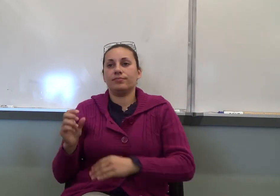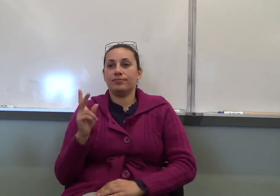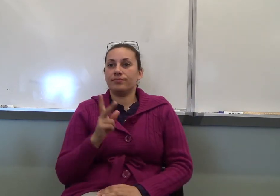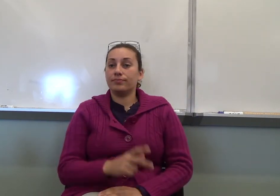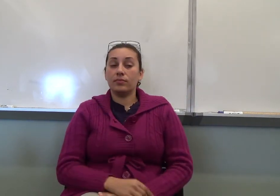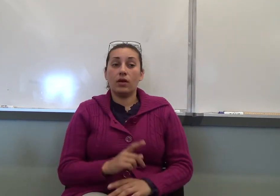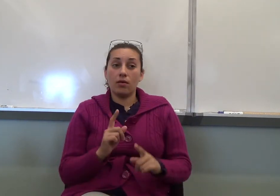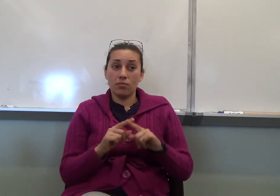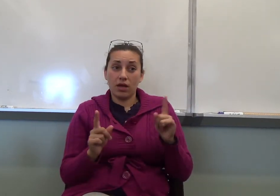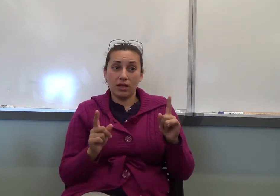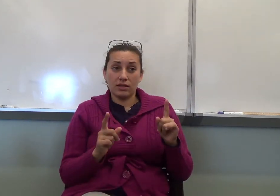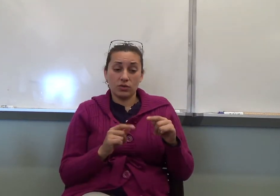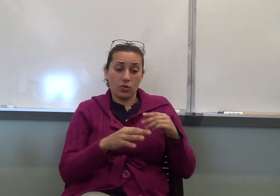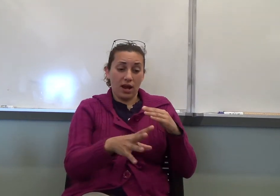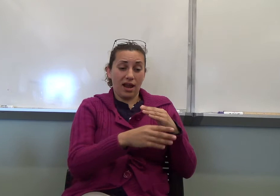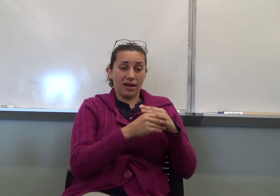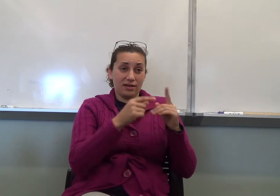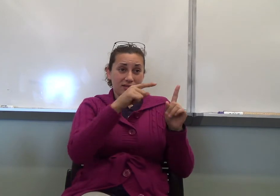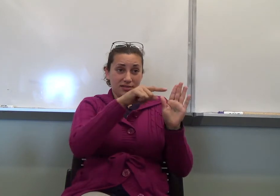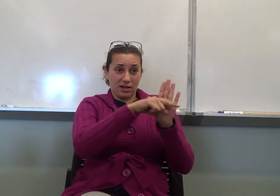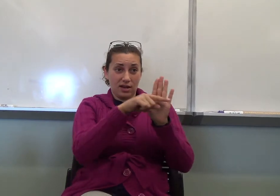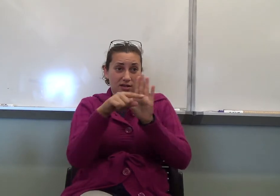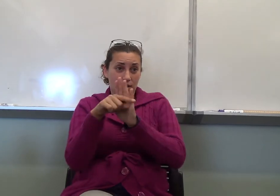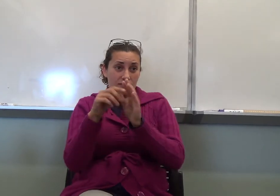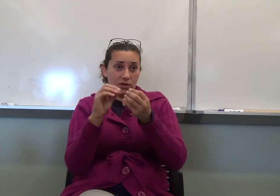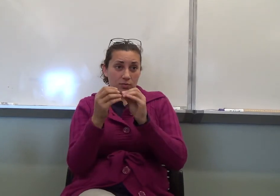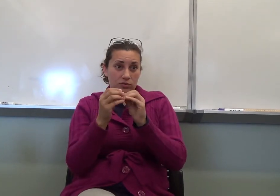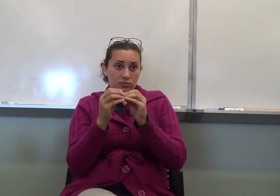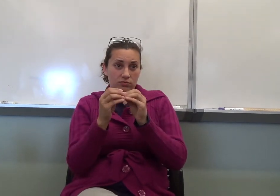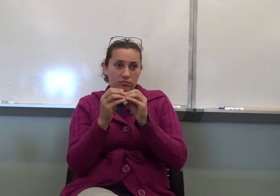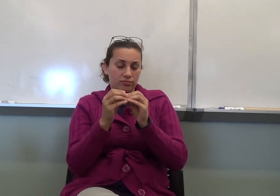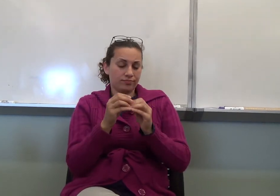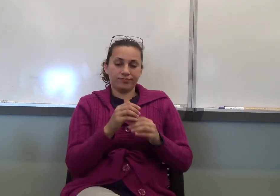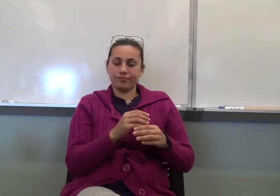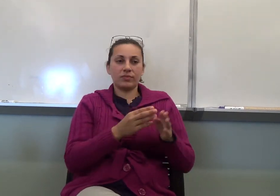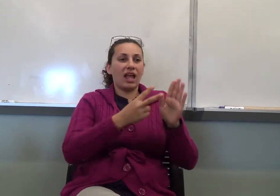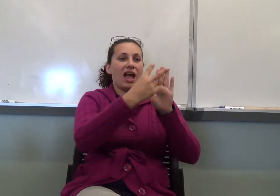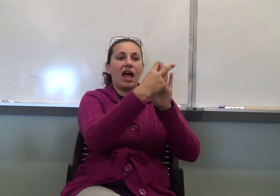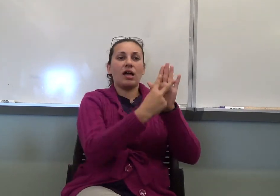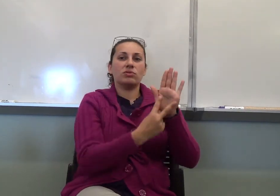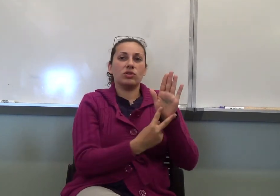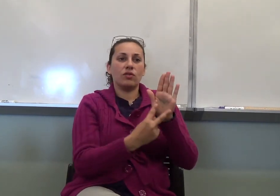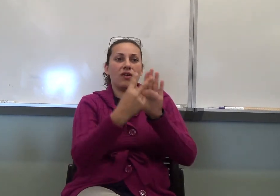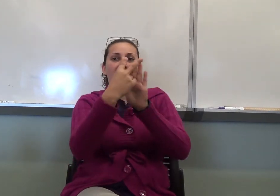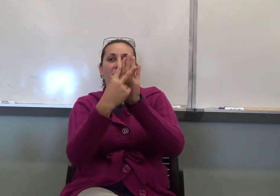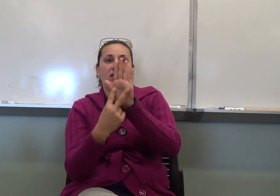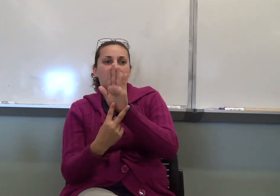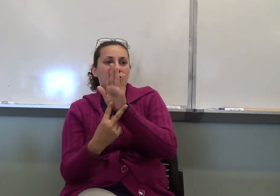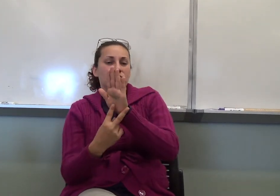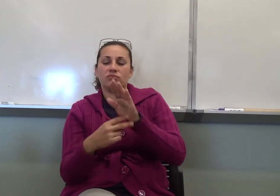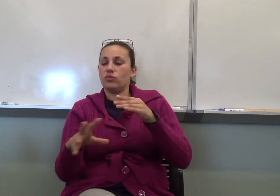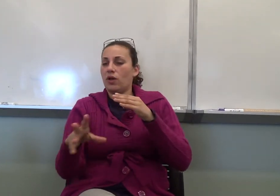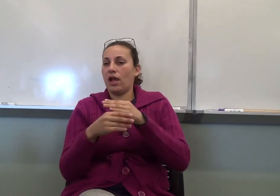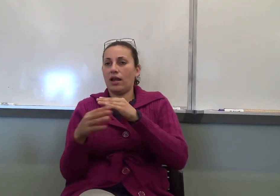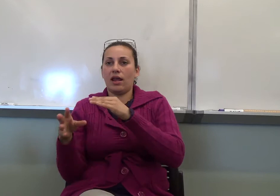adding negative numbers, we simply add all the absolute values and attach the common sign. So you could add all of them at once if you wanted